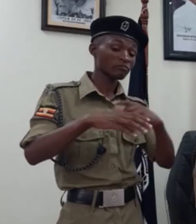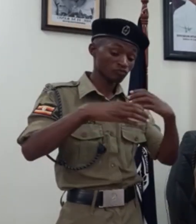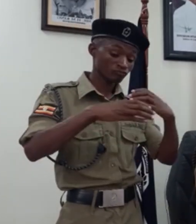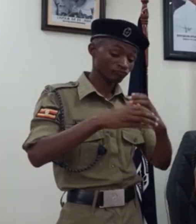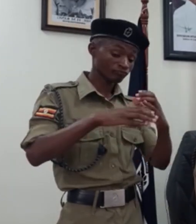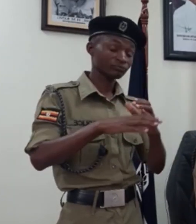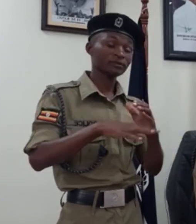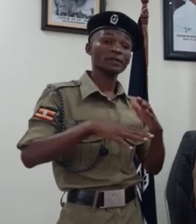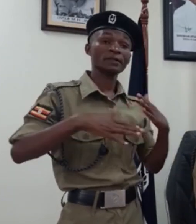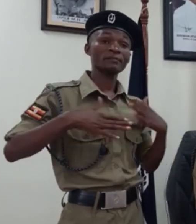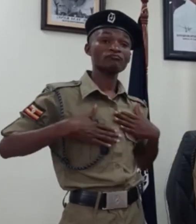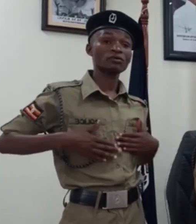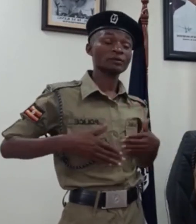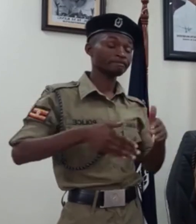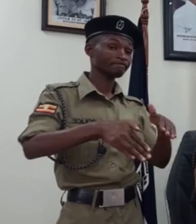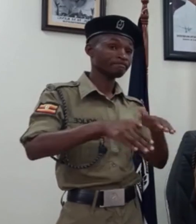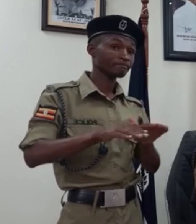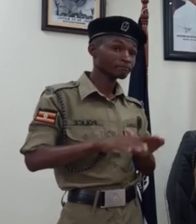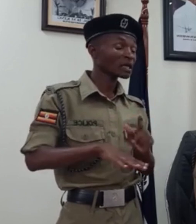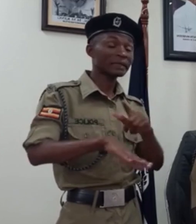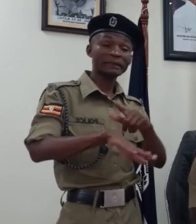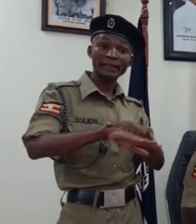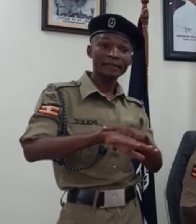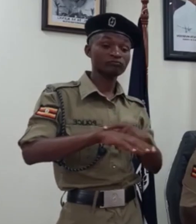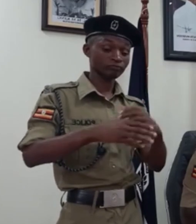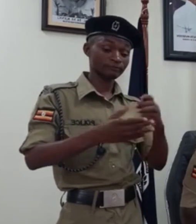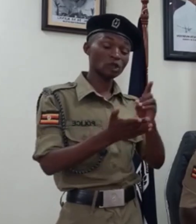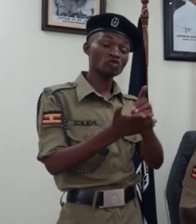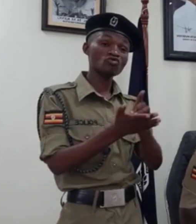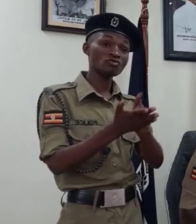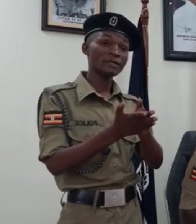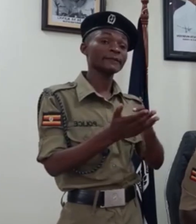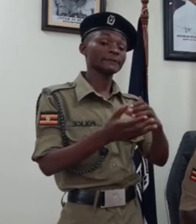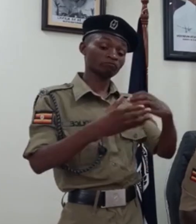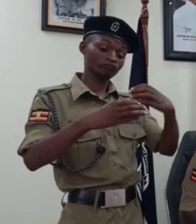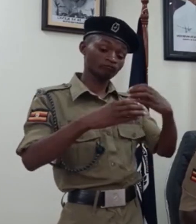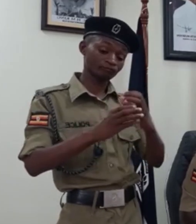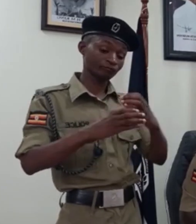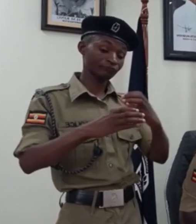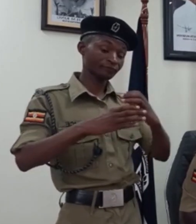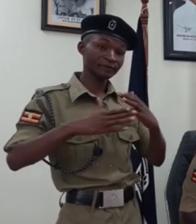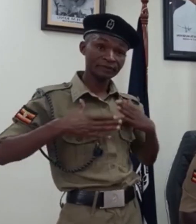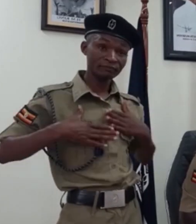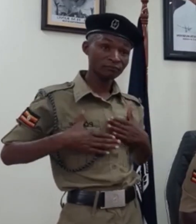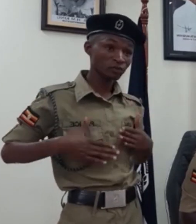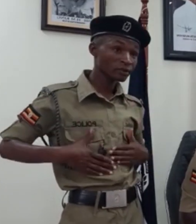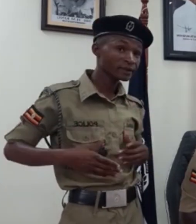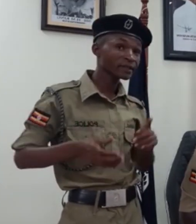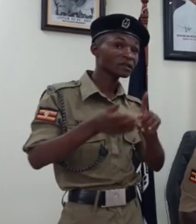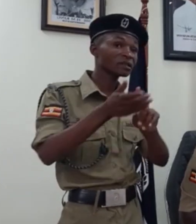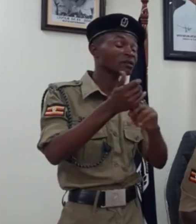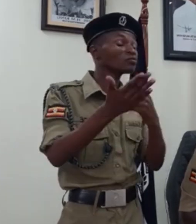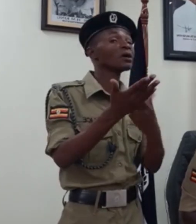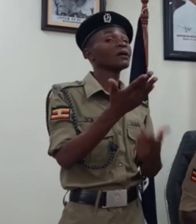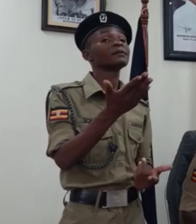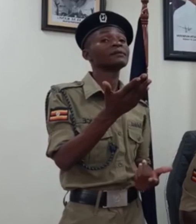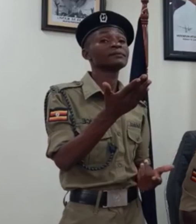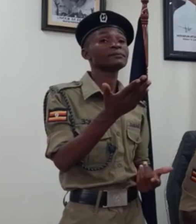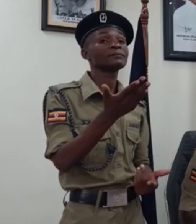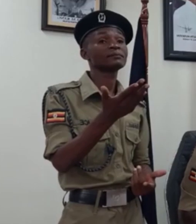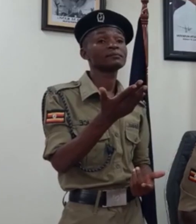ne famire erina n'abantu babiri abakikiikiridde mu kwekebejja omulambo gw'omugenzi.